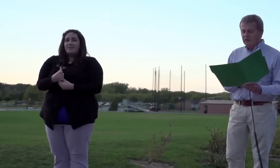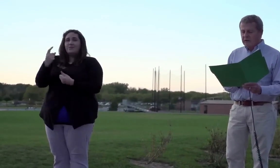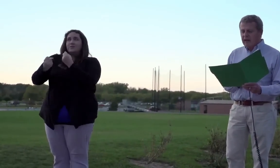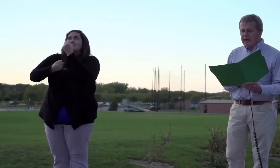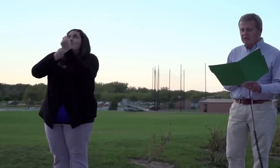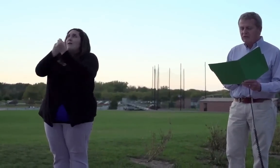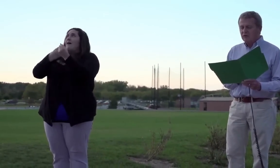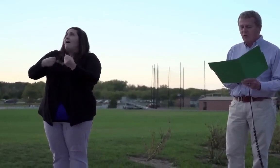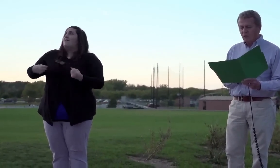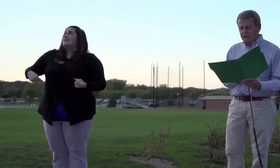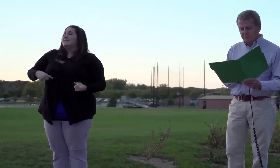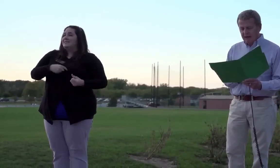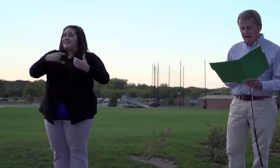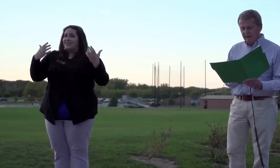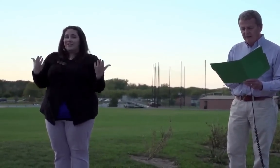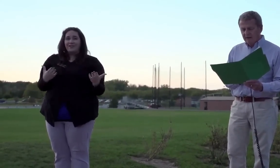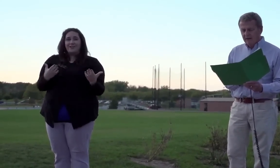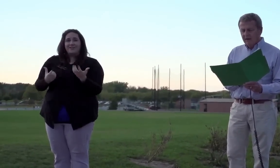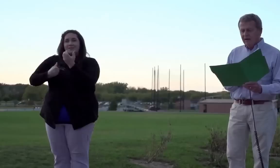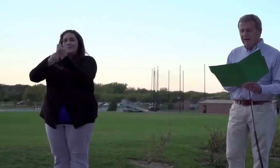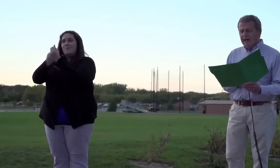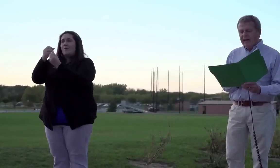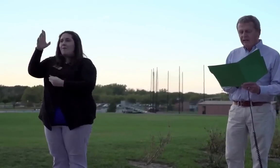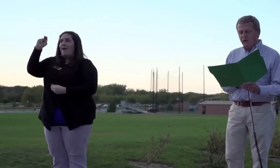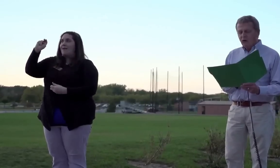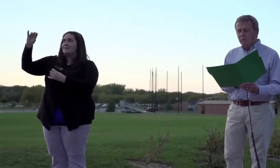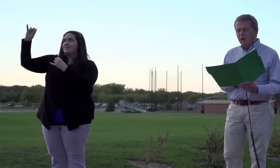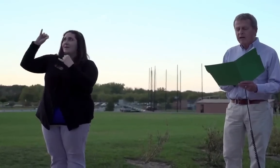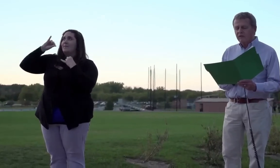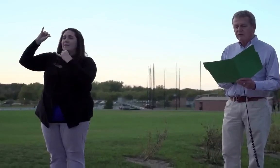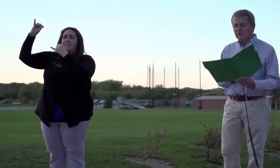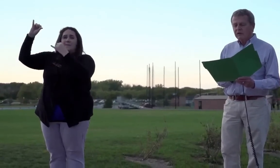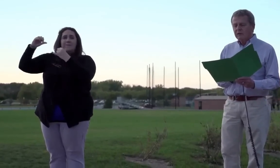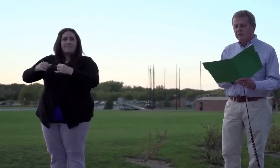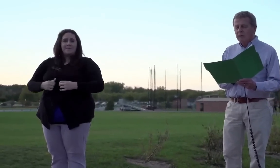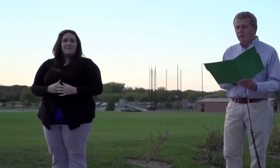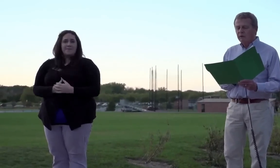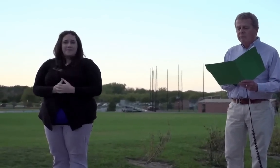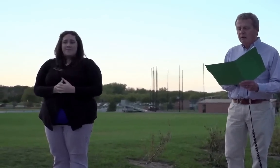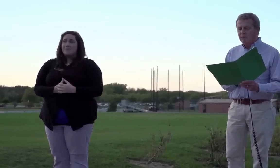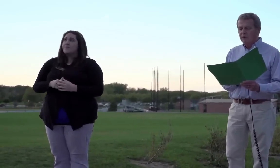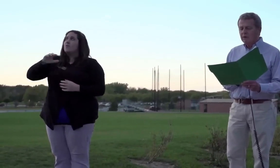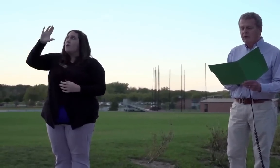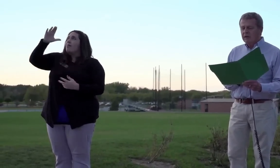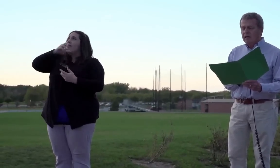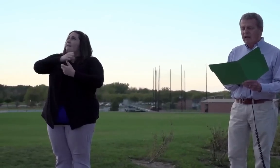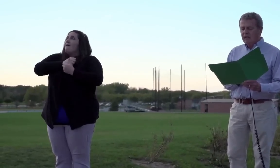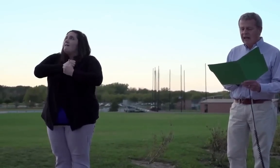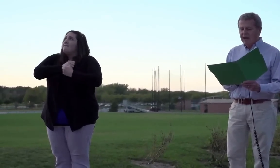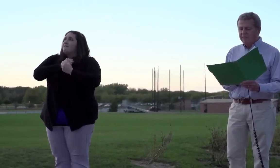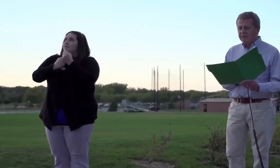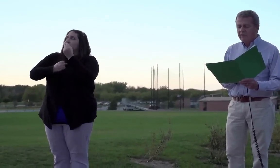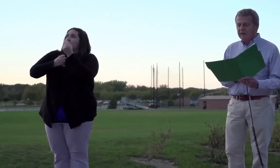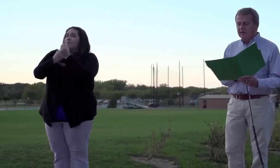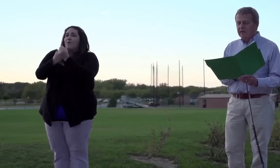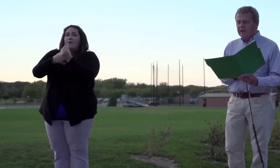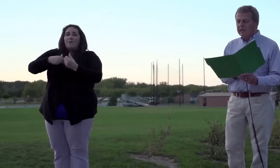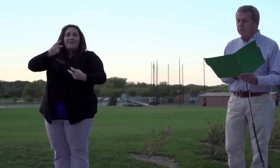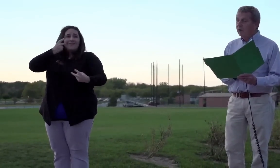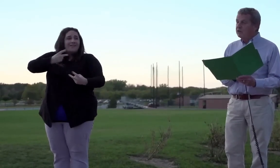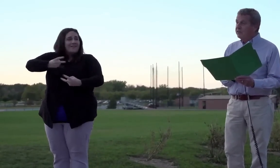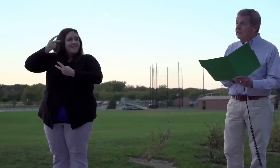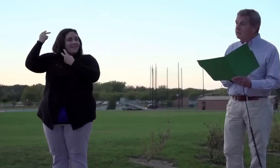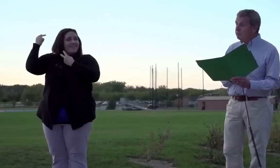hands holding Ben. And in your embrace, may we remember and laugh and embrace